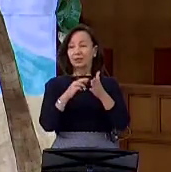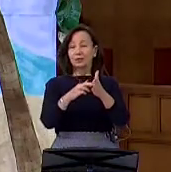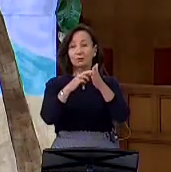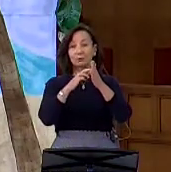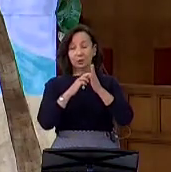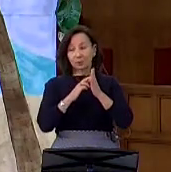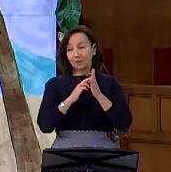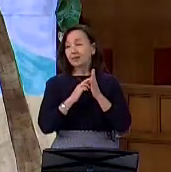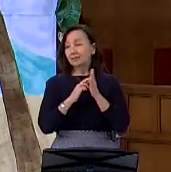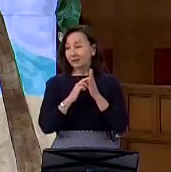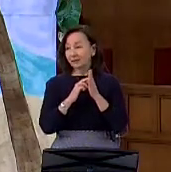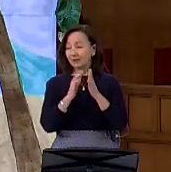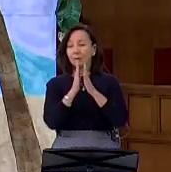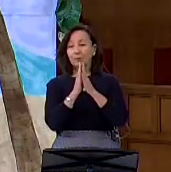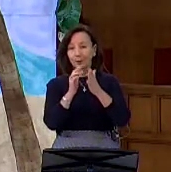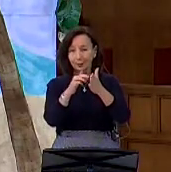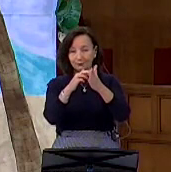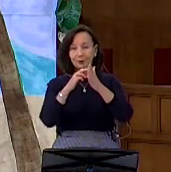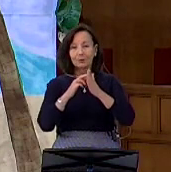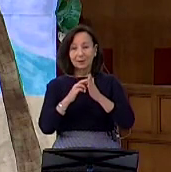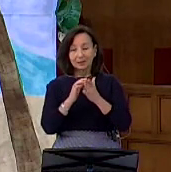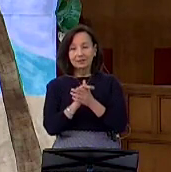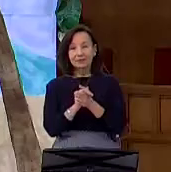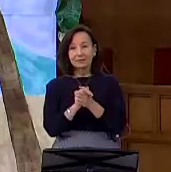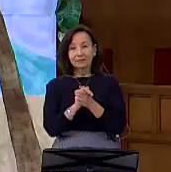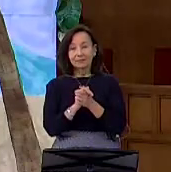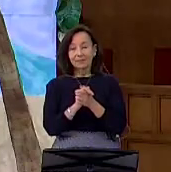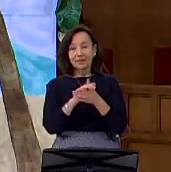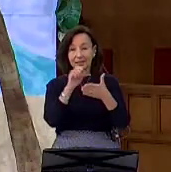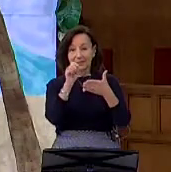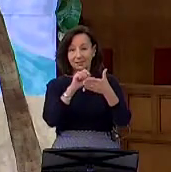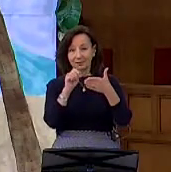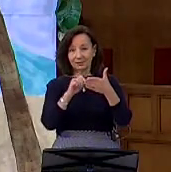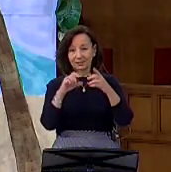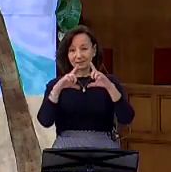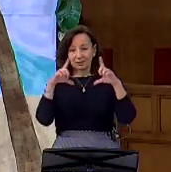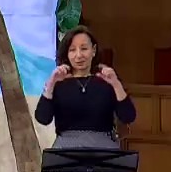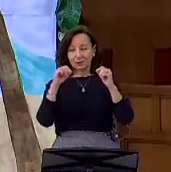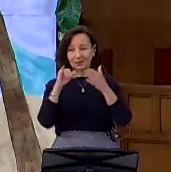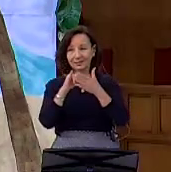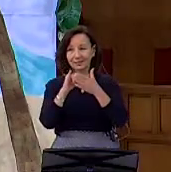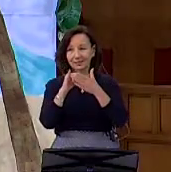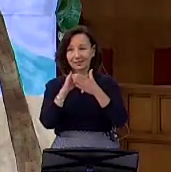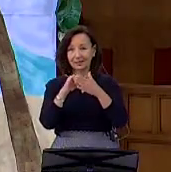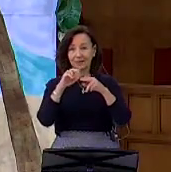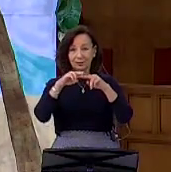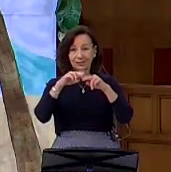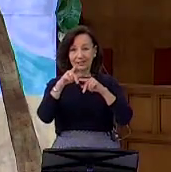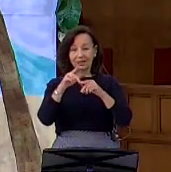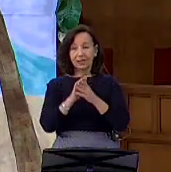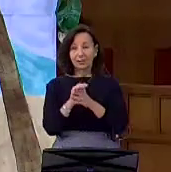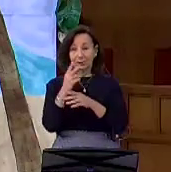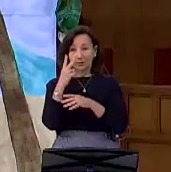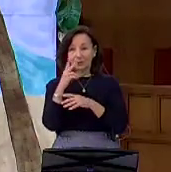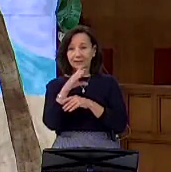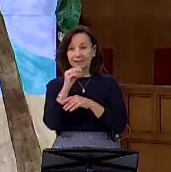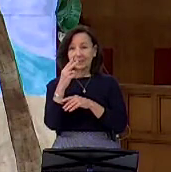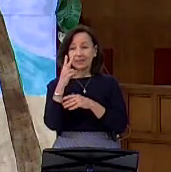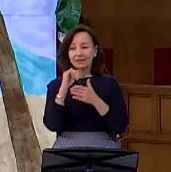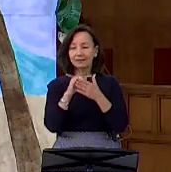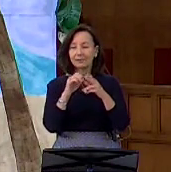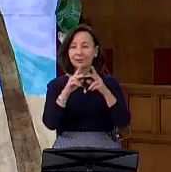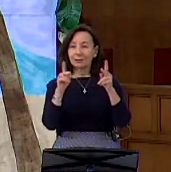to make a prayer request is to fill out the card that's in the pew. you can look there and see that there's a place to